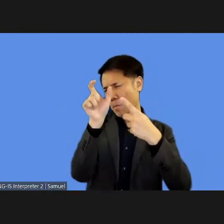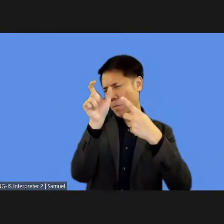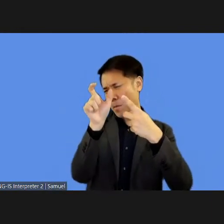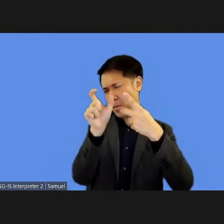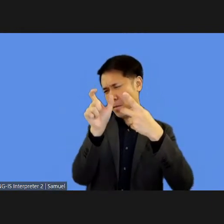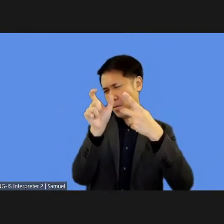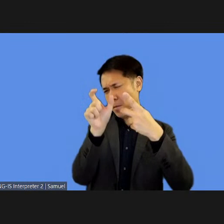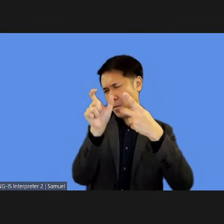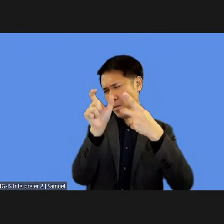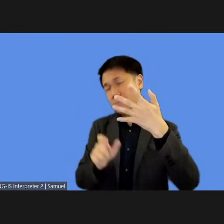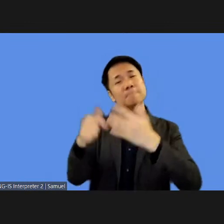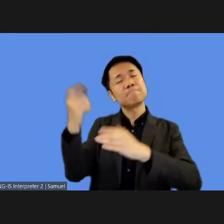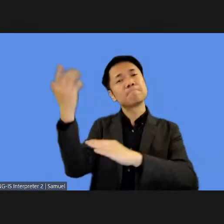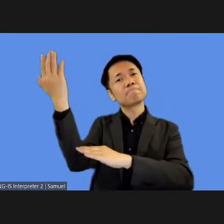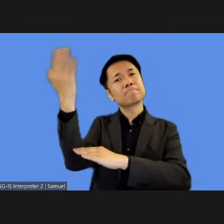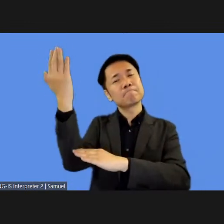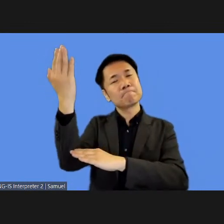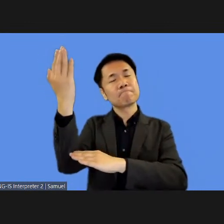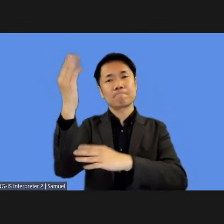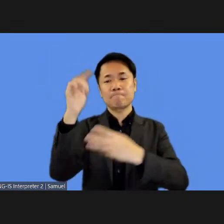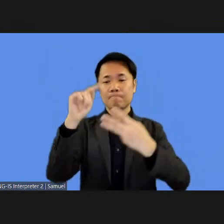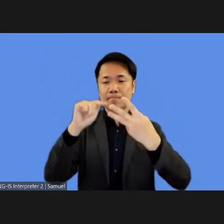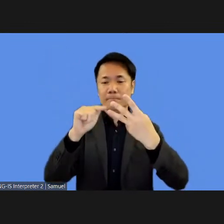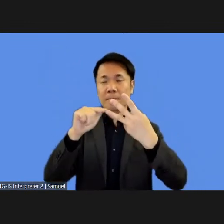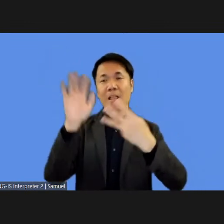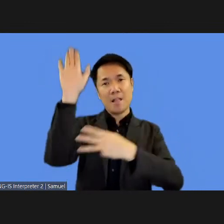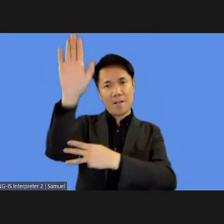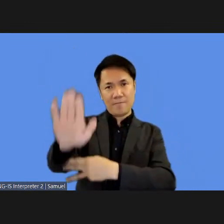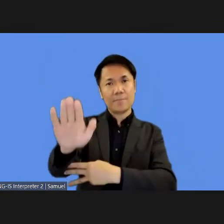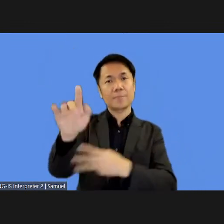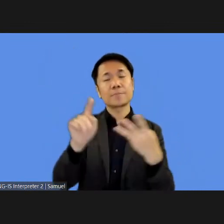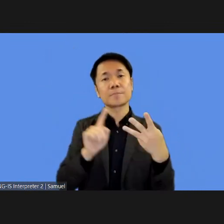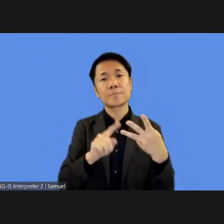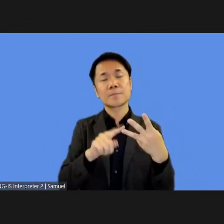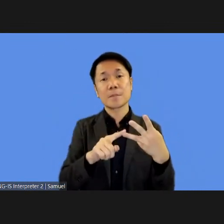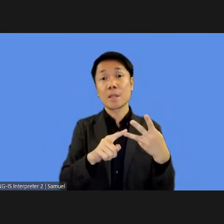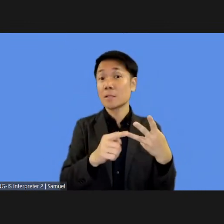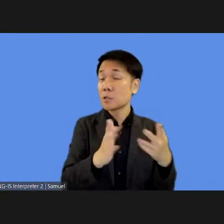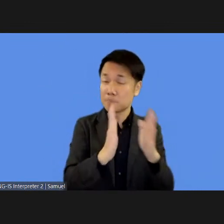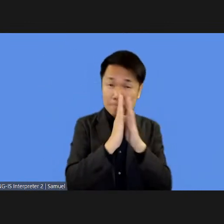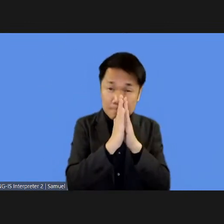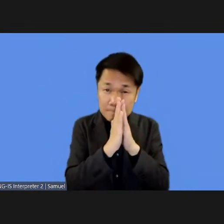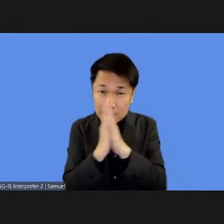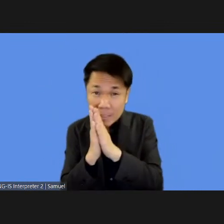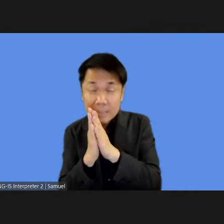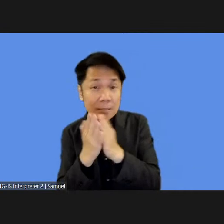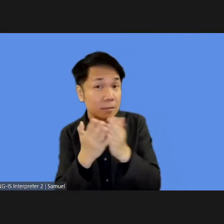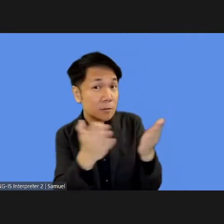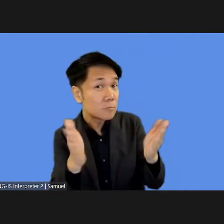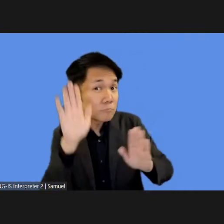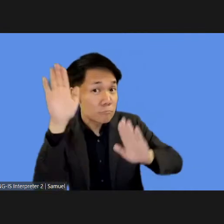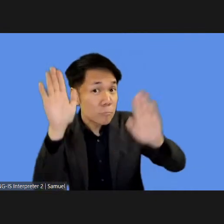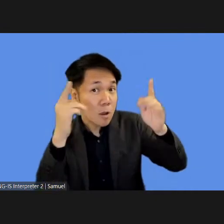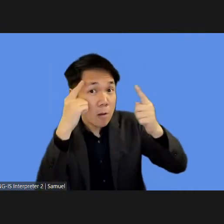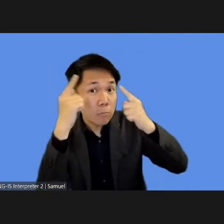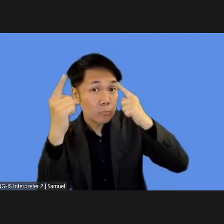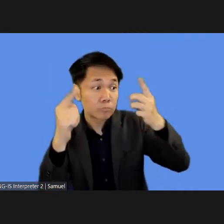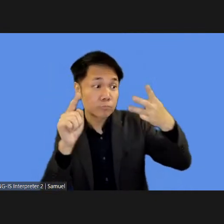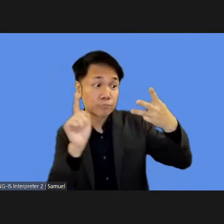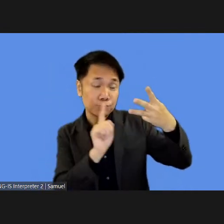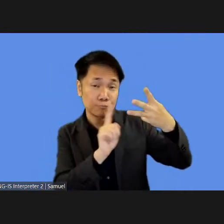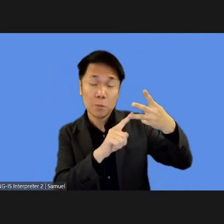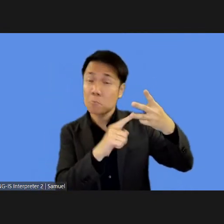particularly important tomorrow for all of the participants to also give their views on the declaration